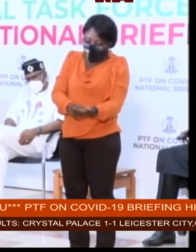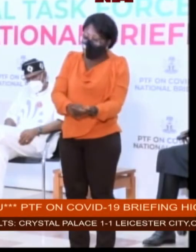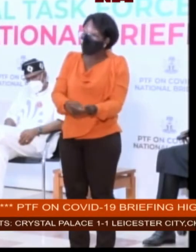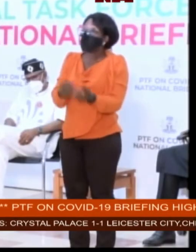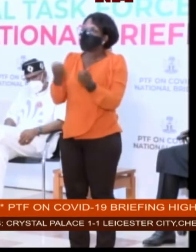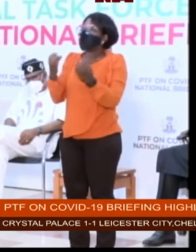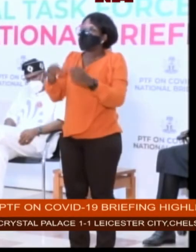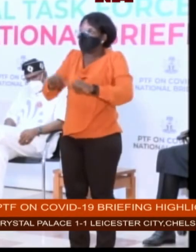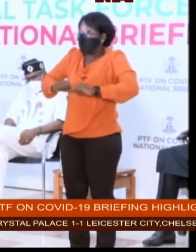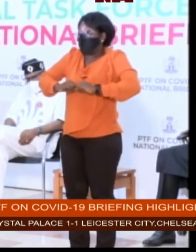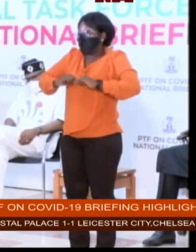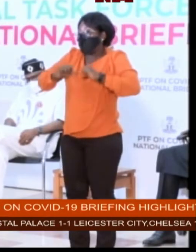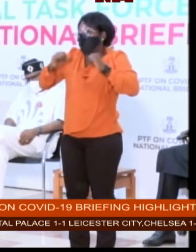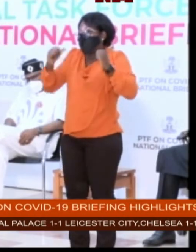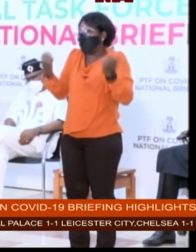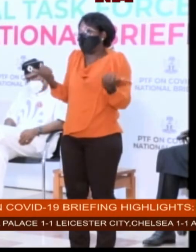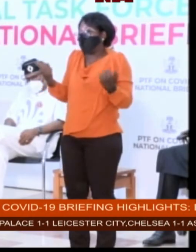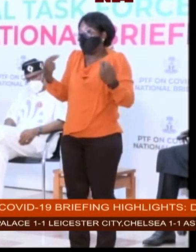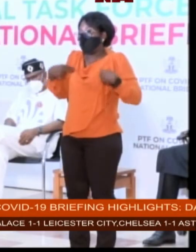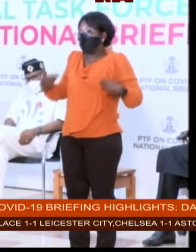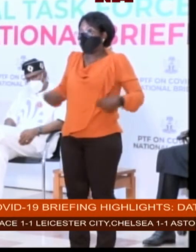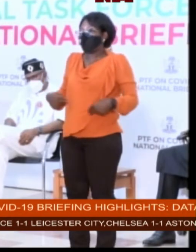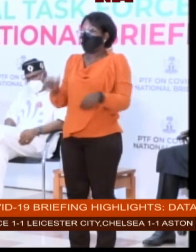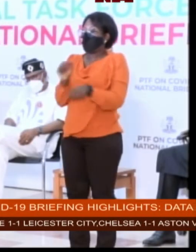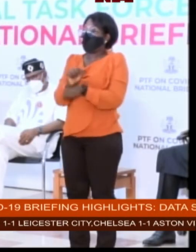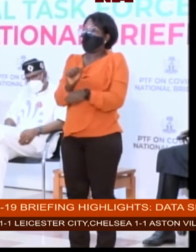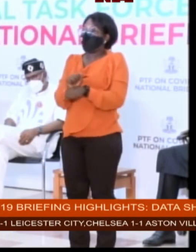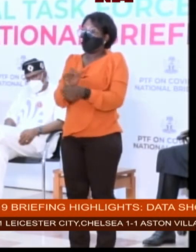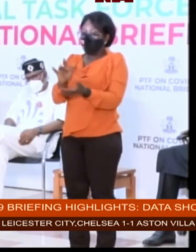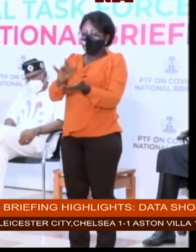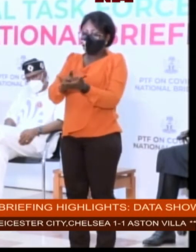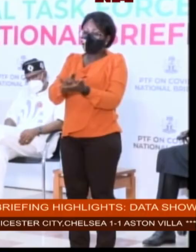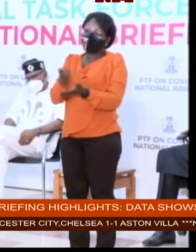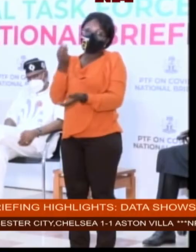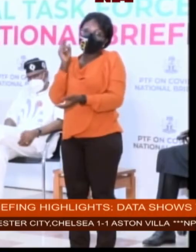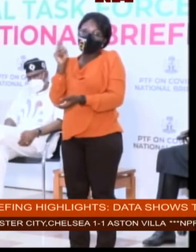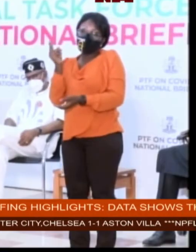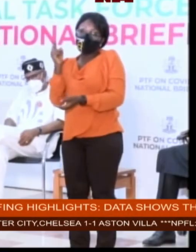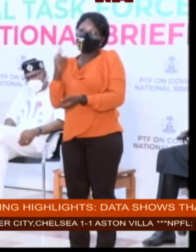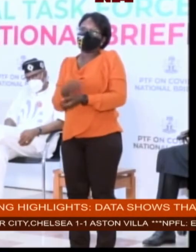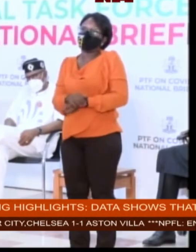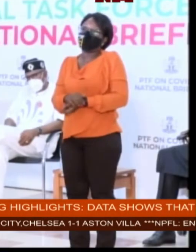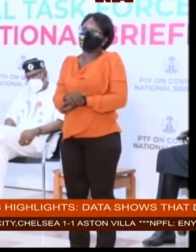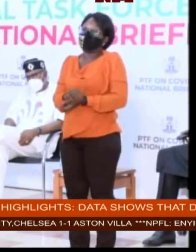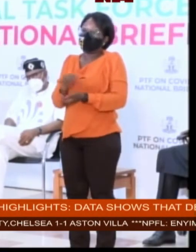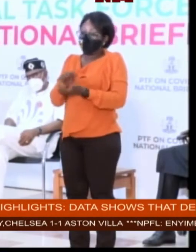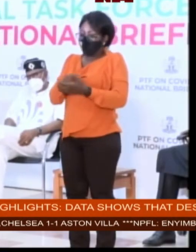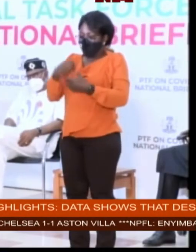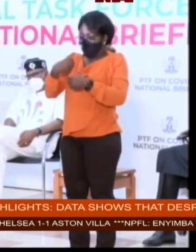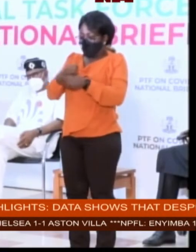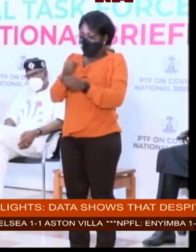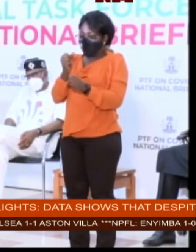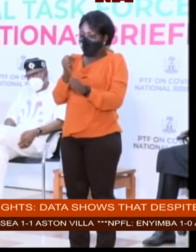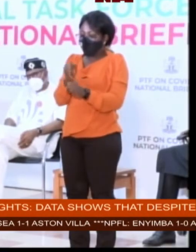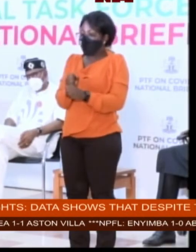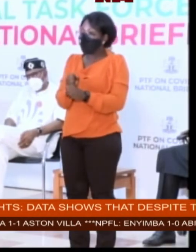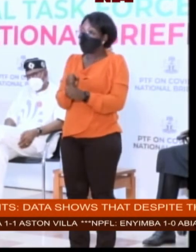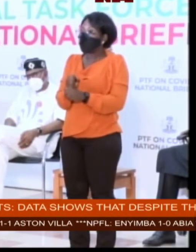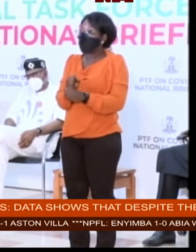them denied even the health workers their medical history. And that has made